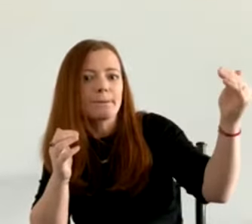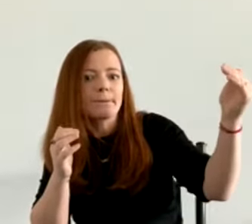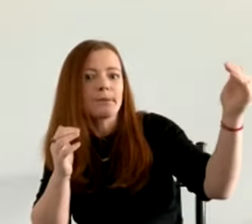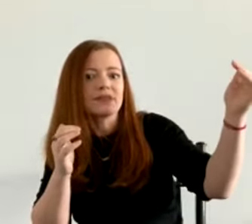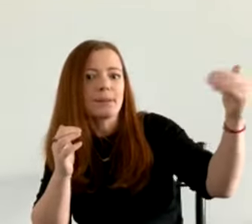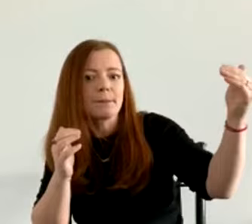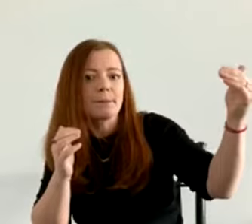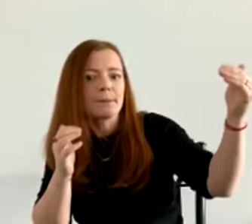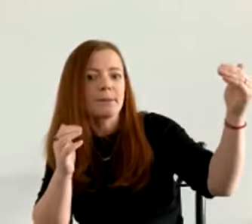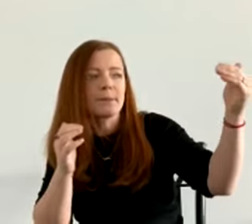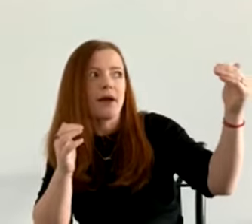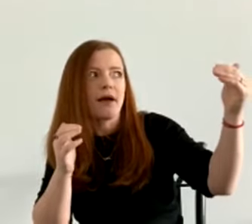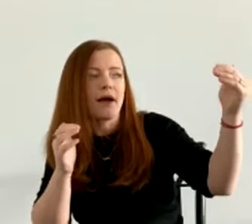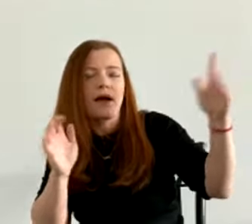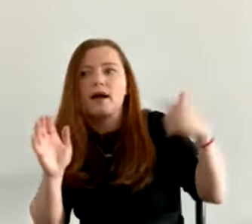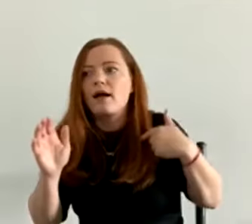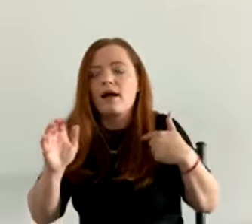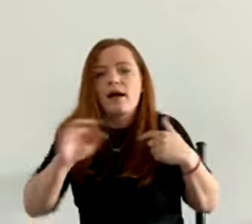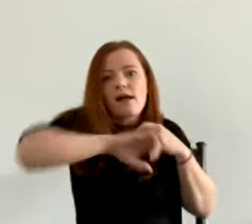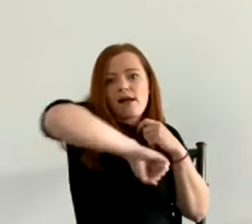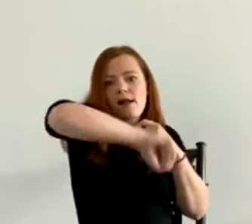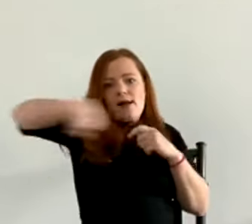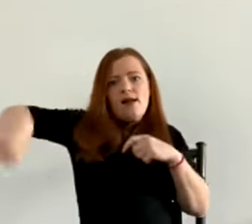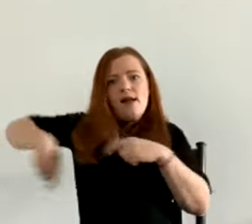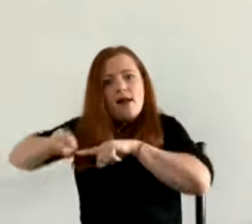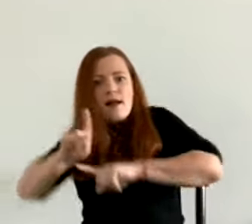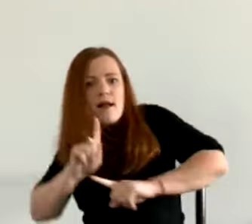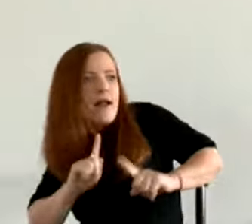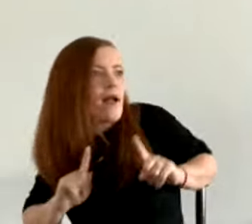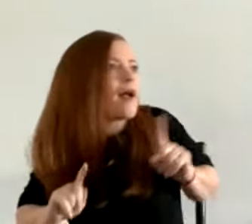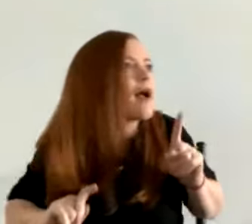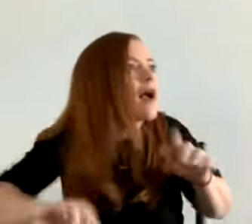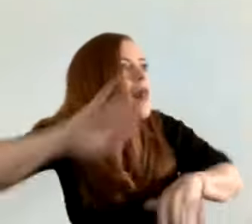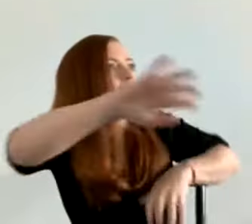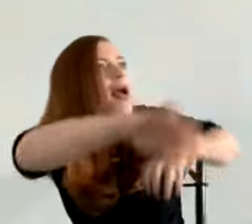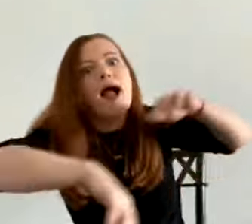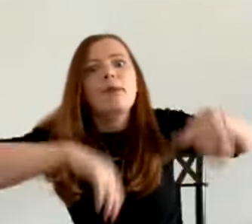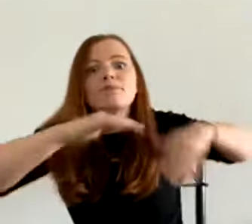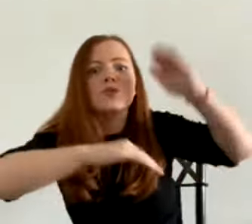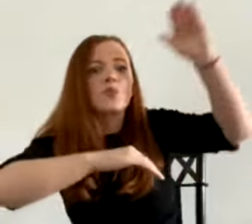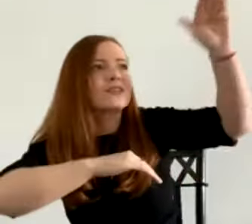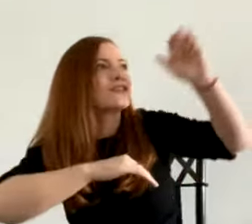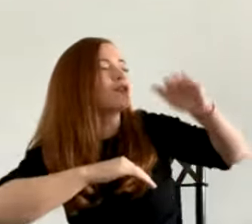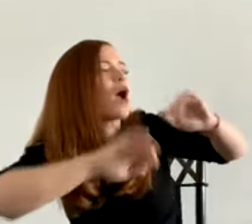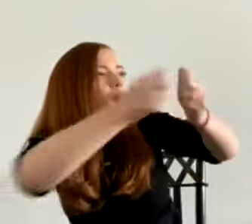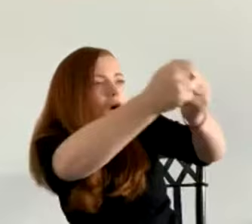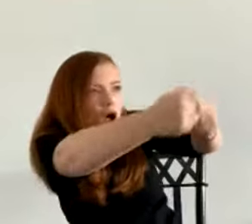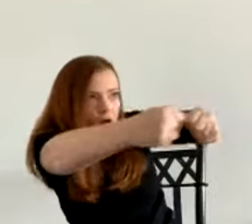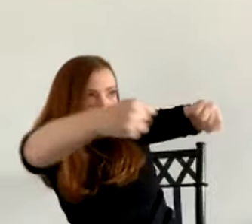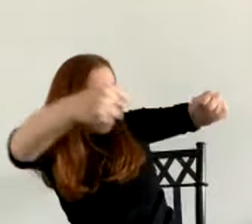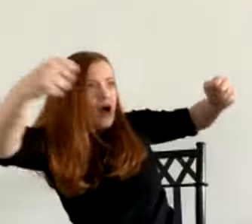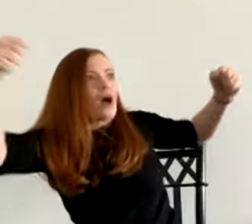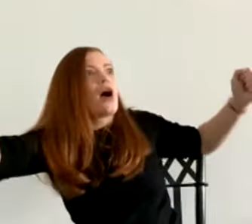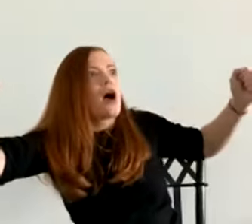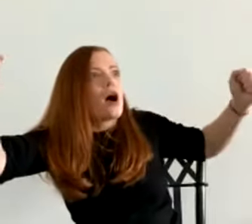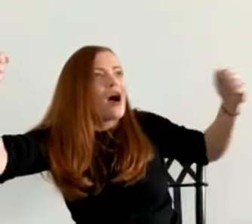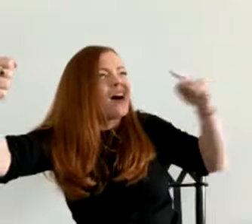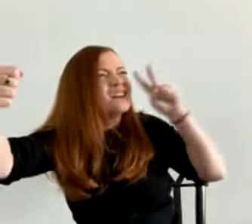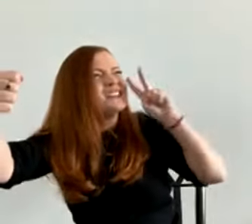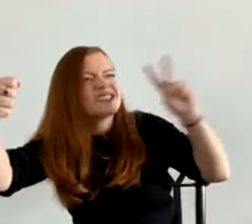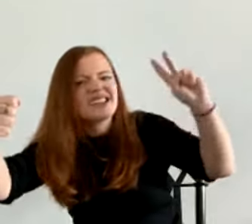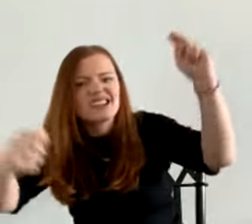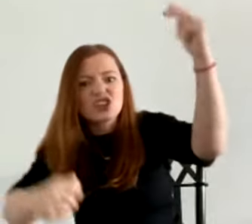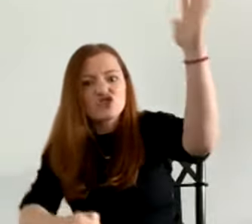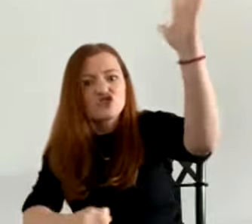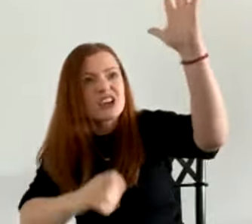tap. I climb over shadows onto the windowsill and draw back my curtains to see a branch as long